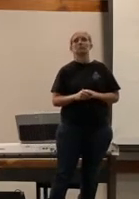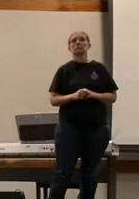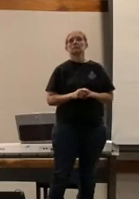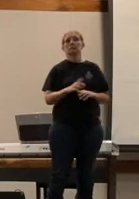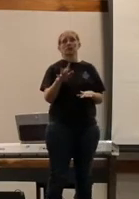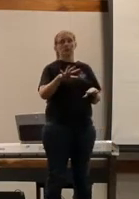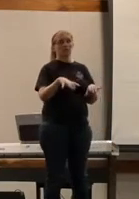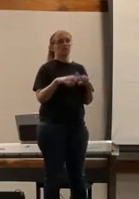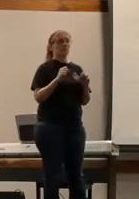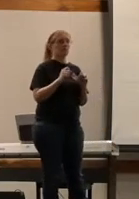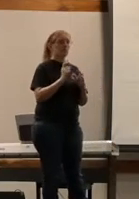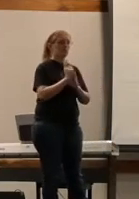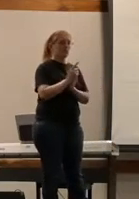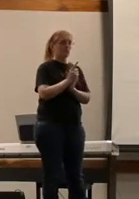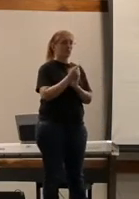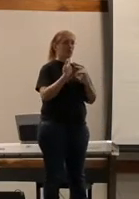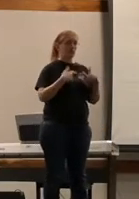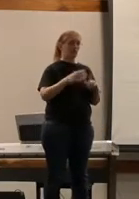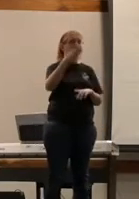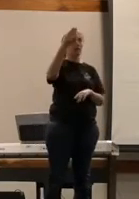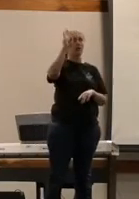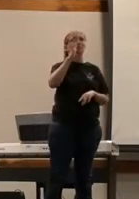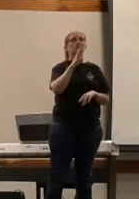you take a moment to let him speak to you?